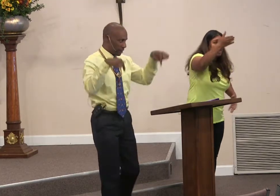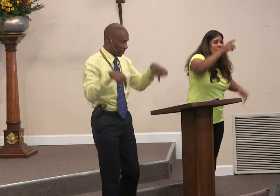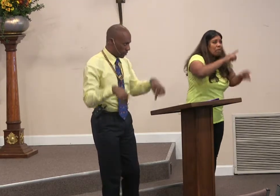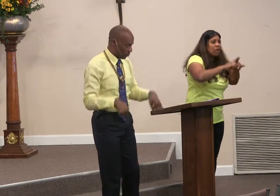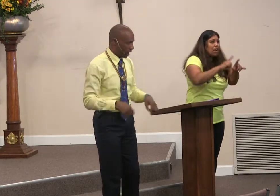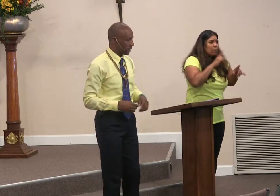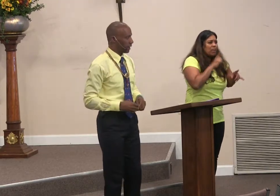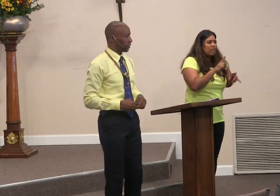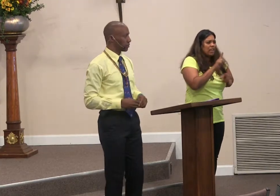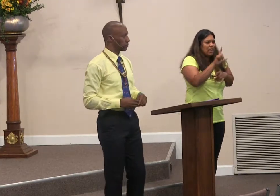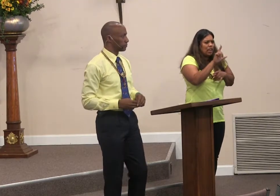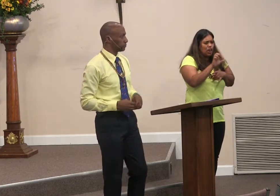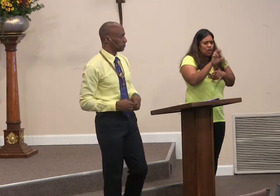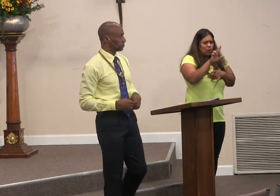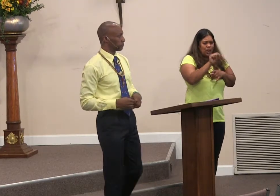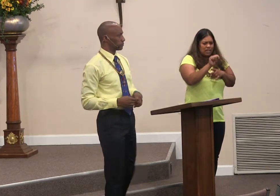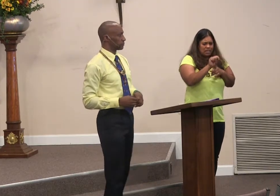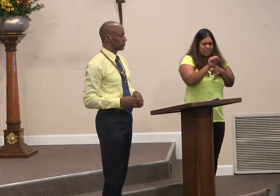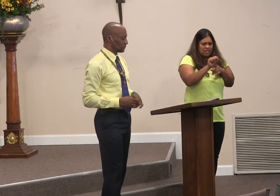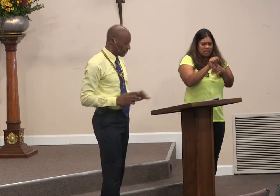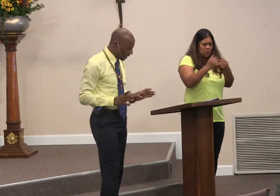truly, right here.